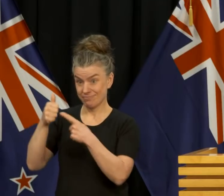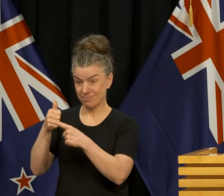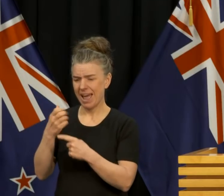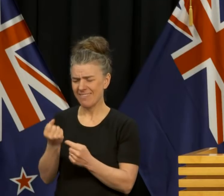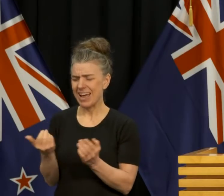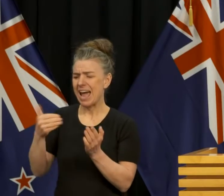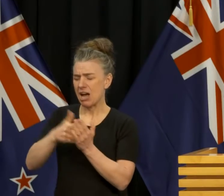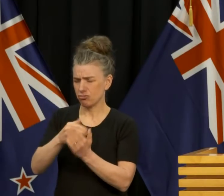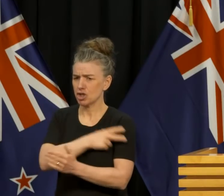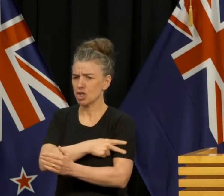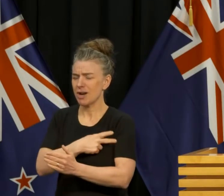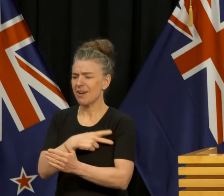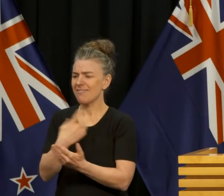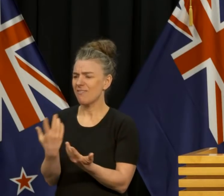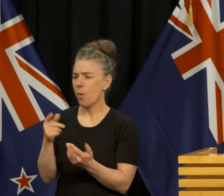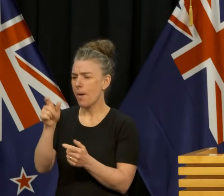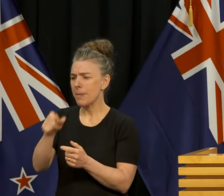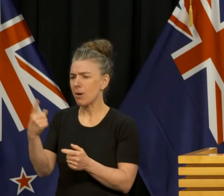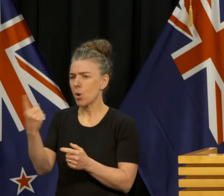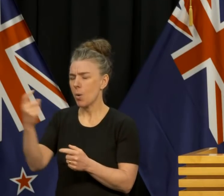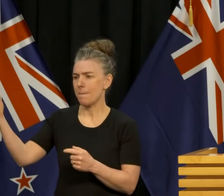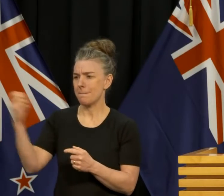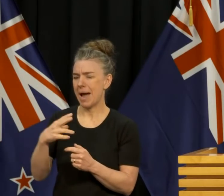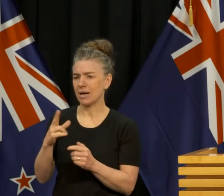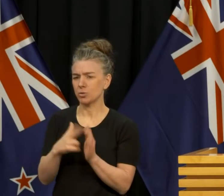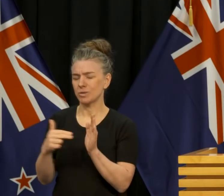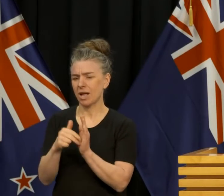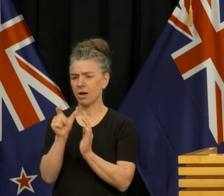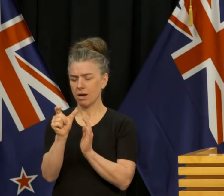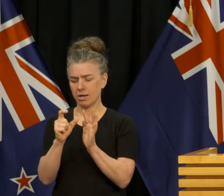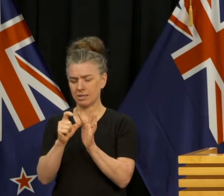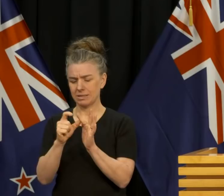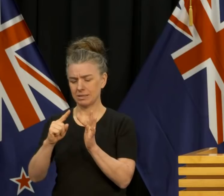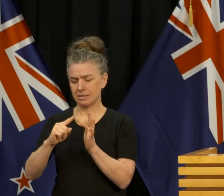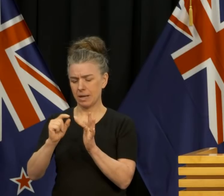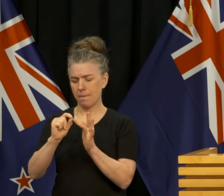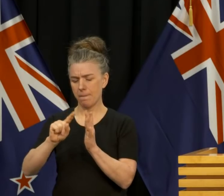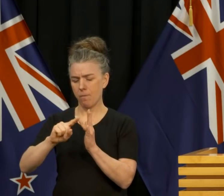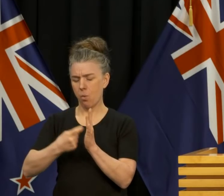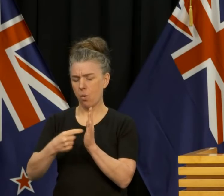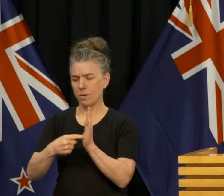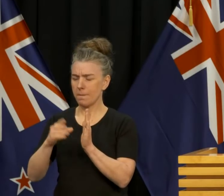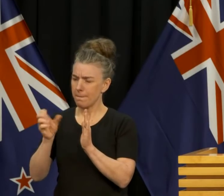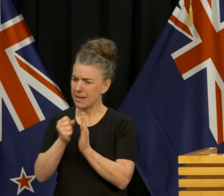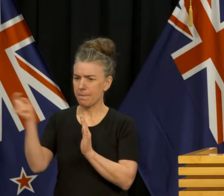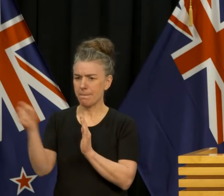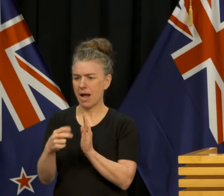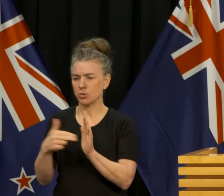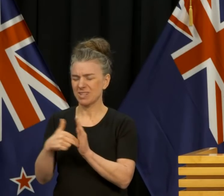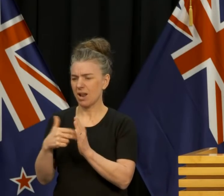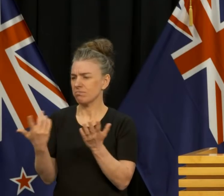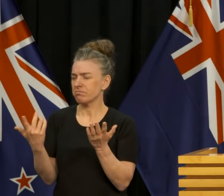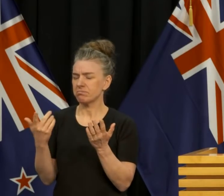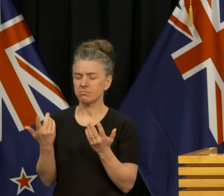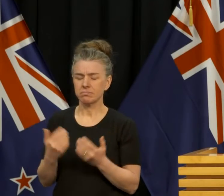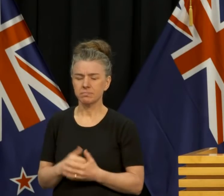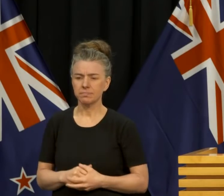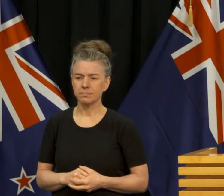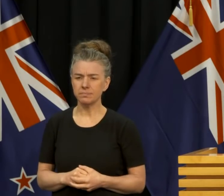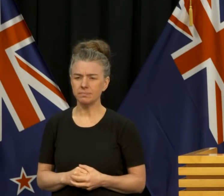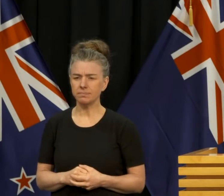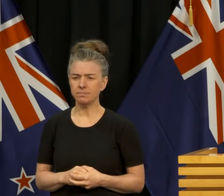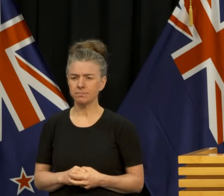for those who are being deported. You mentioned police coming out of retirement just a few moments